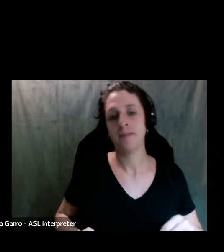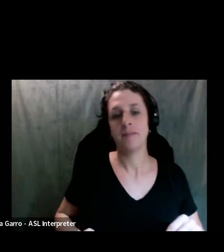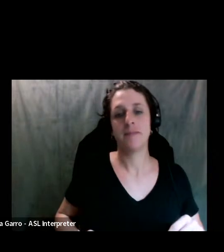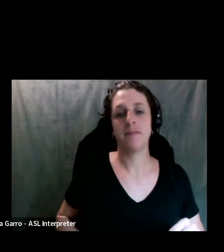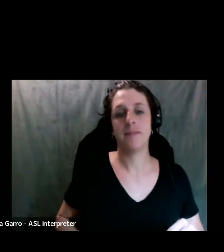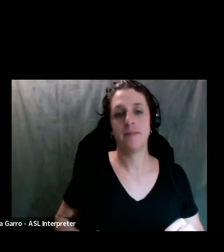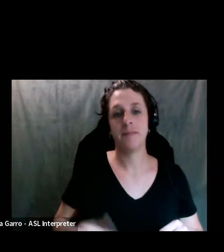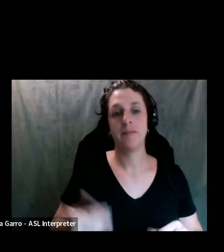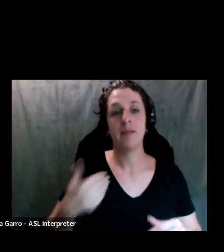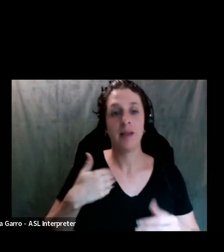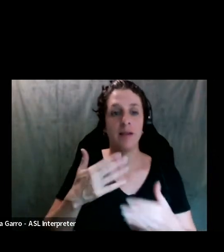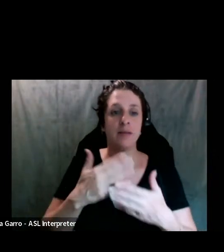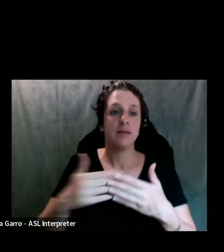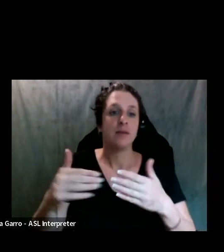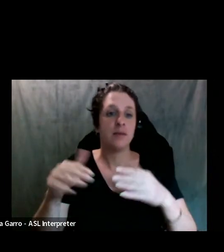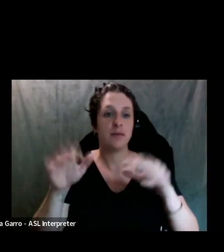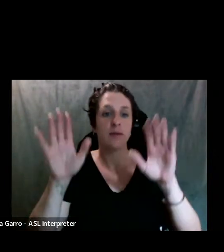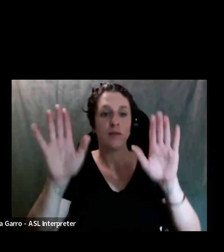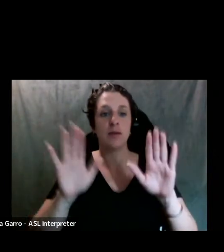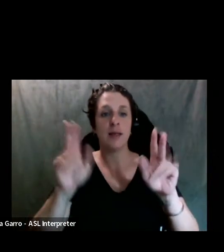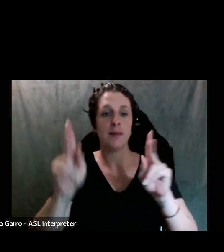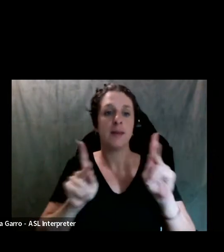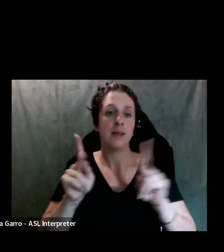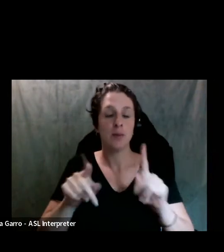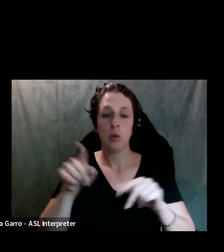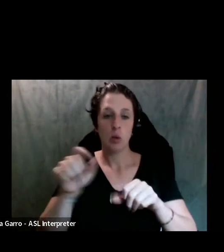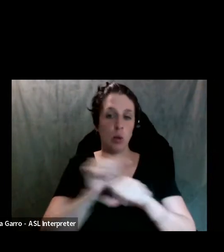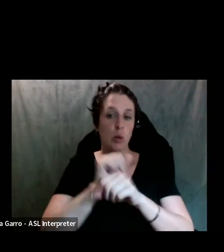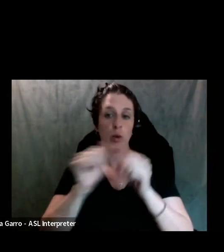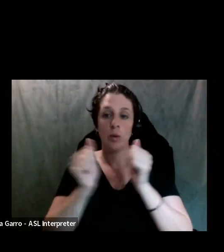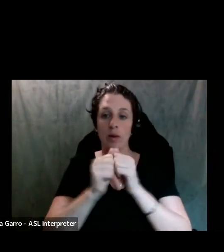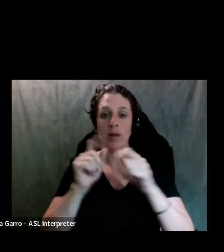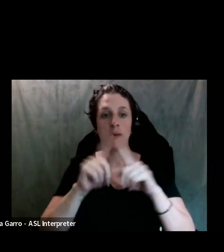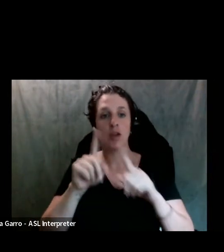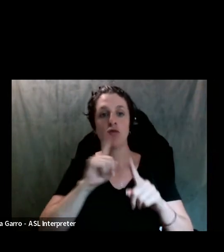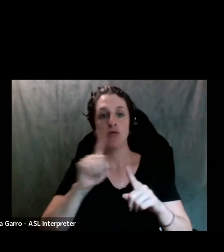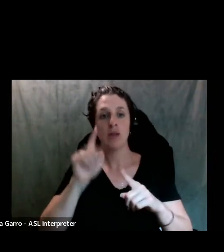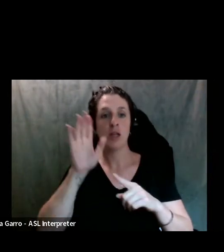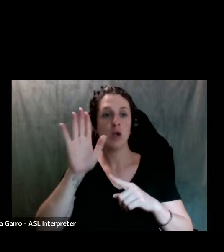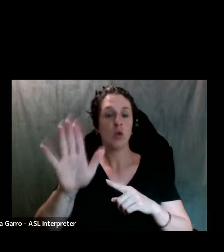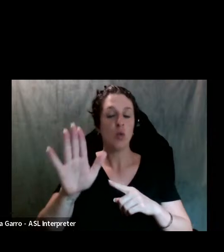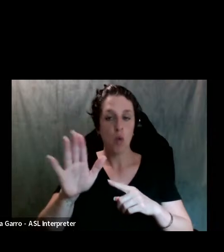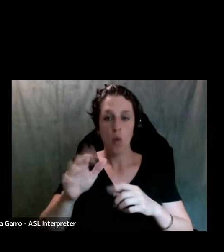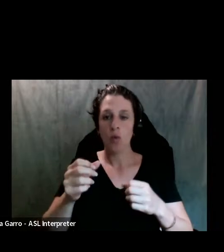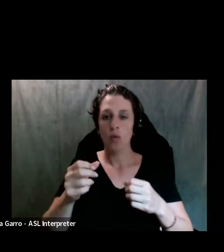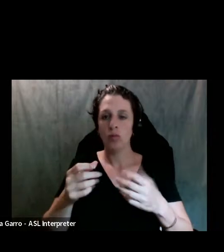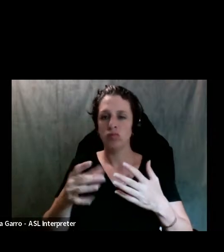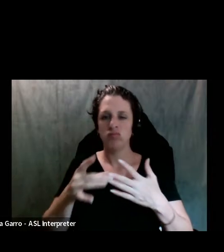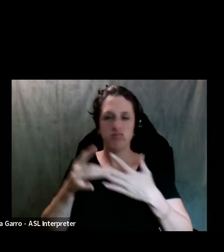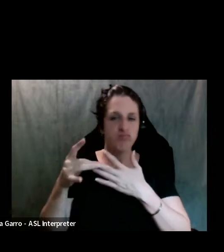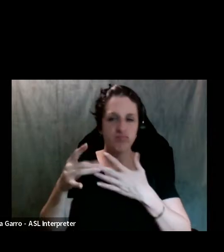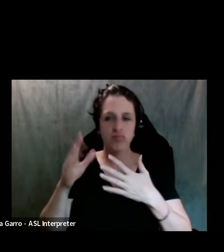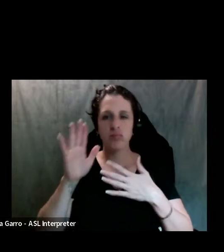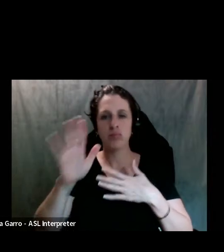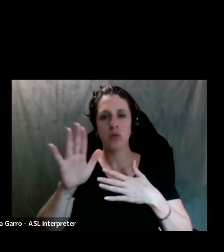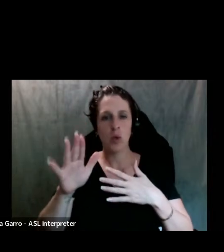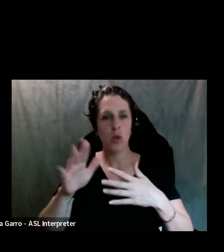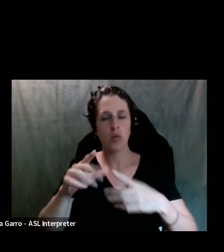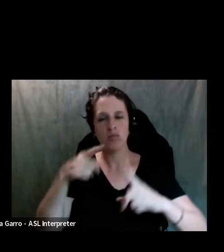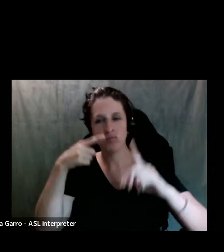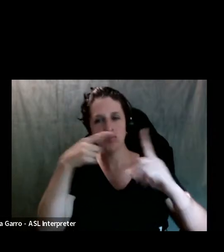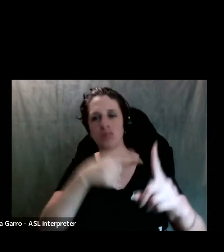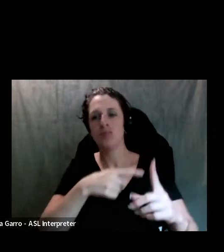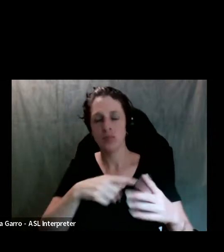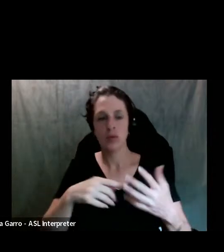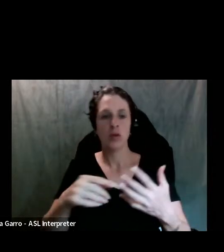there's some great people you worked with, but I think it really was your drive and your determination that brought this to fruition. And